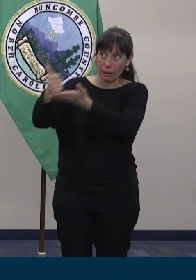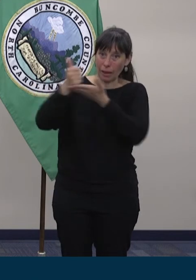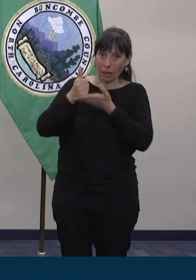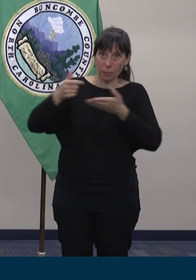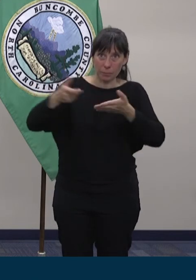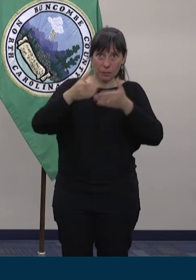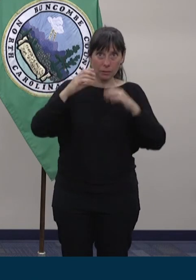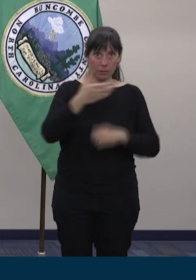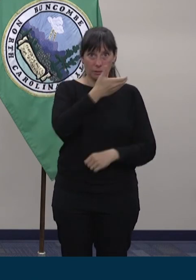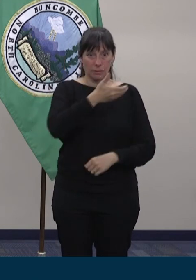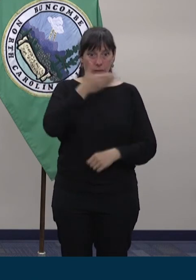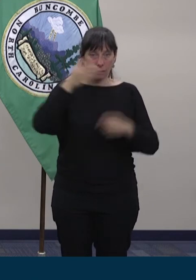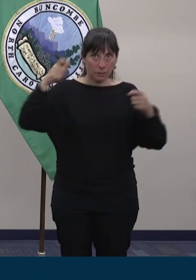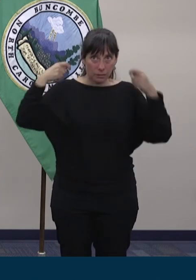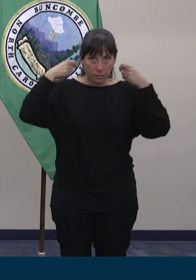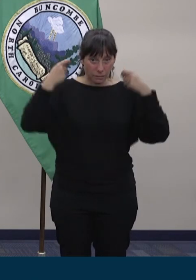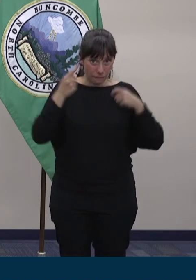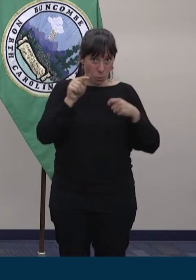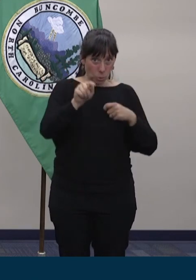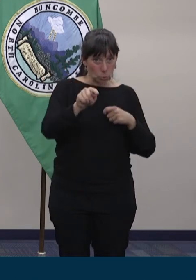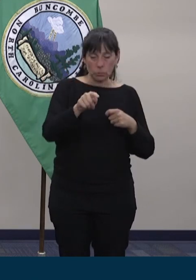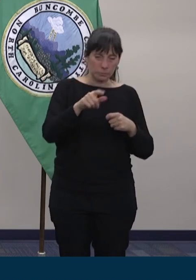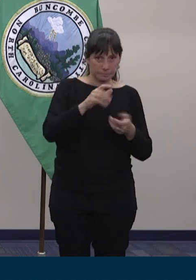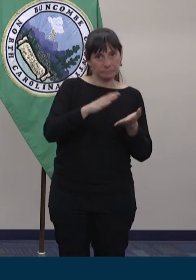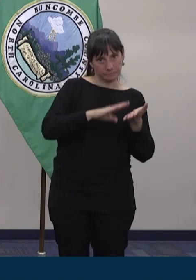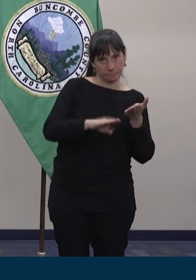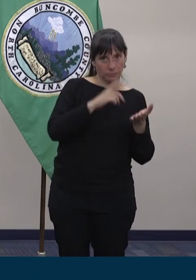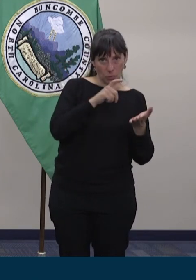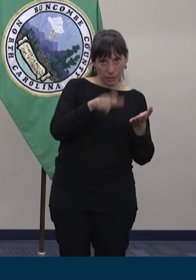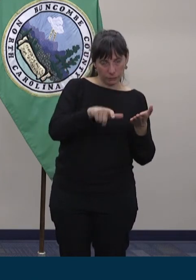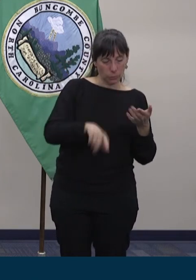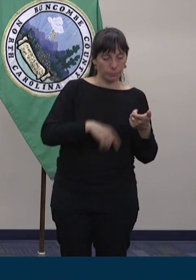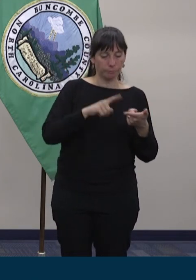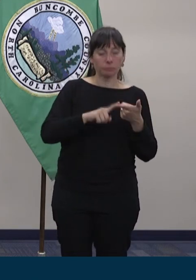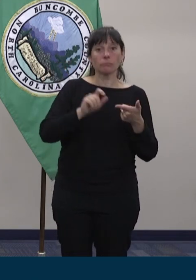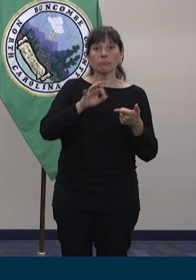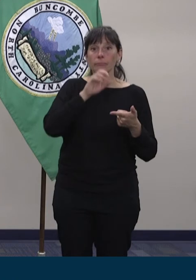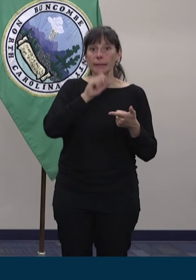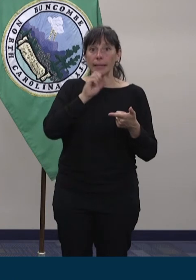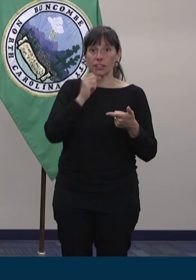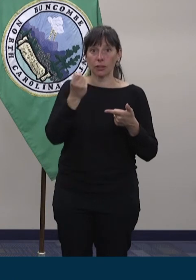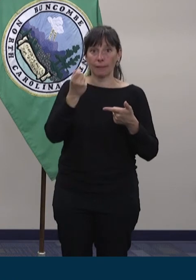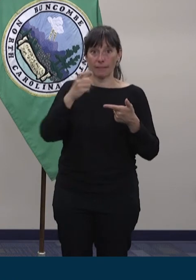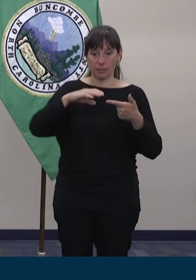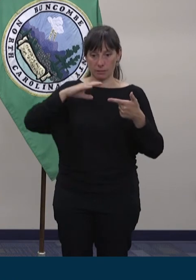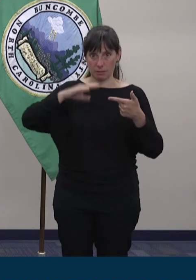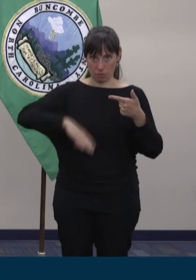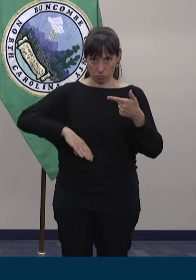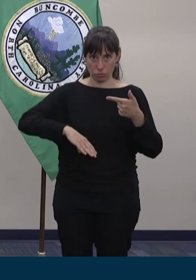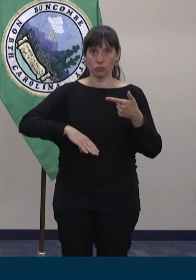Persons under 11 years of age. People who are actively eating or drinking.